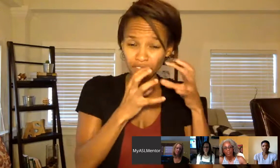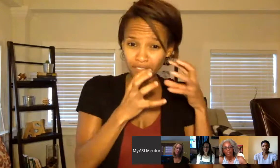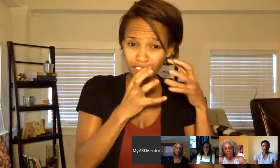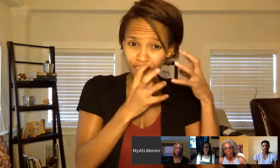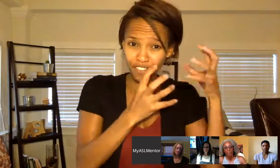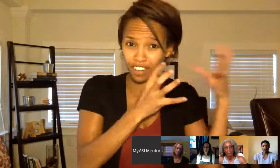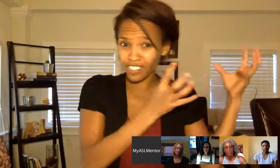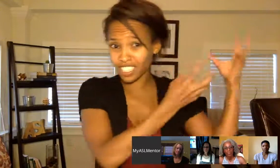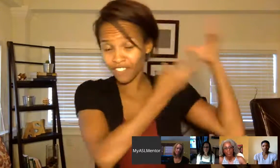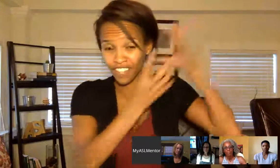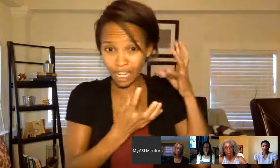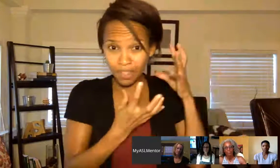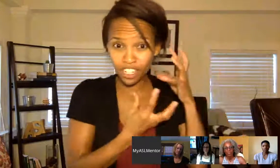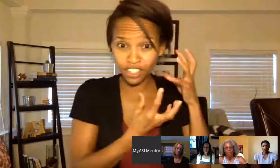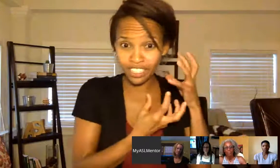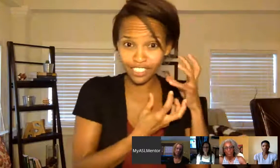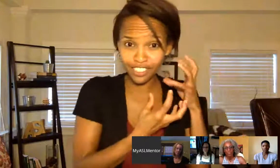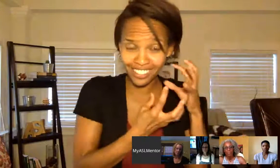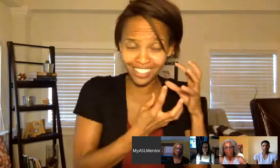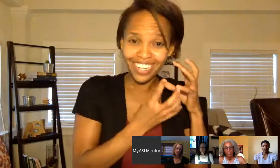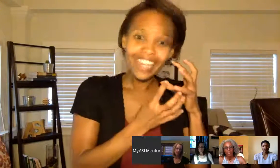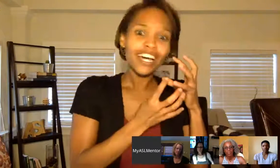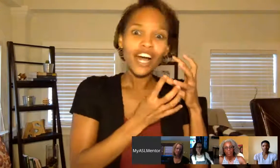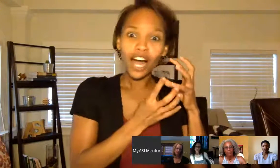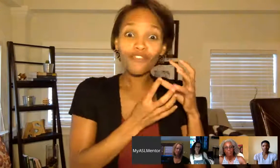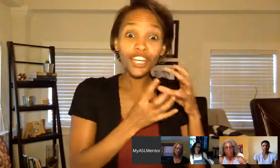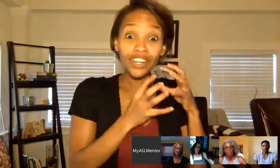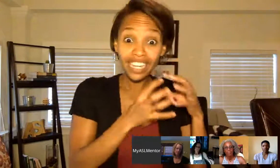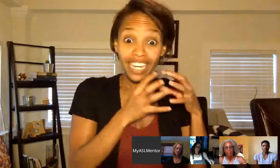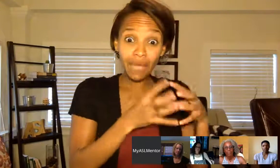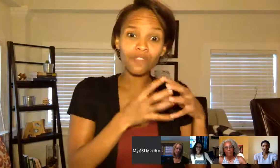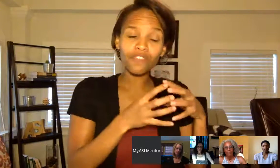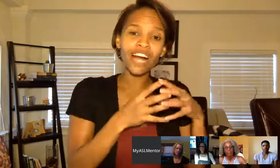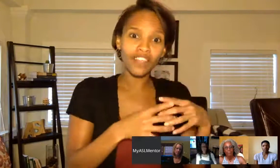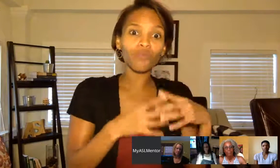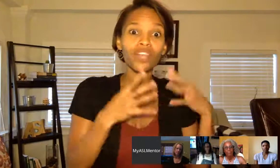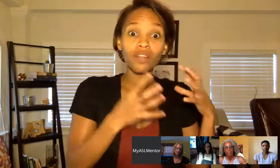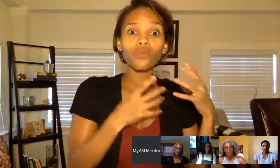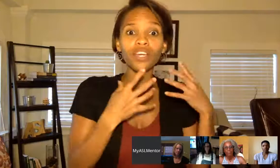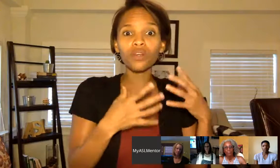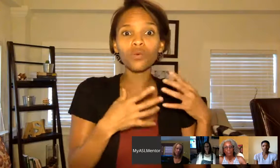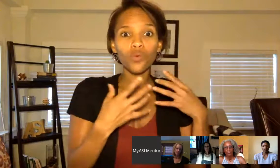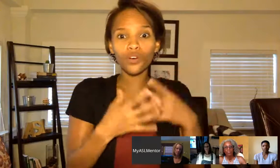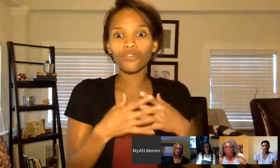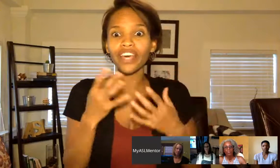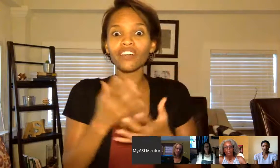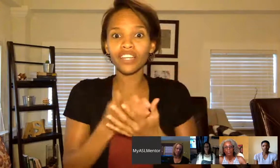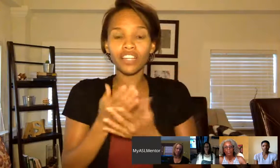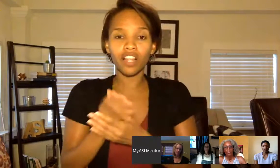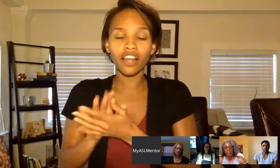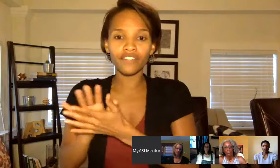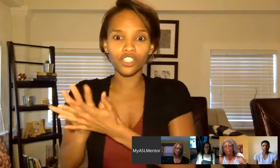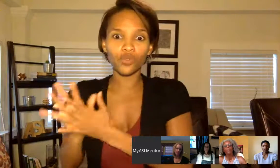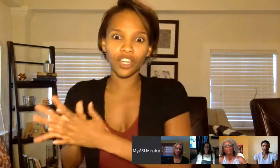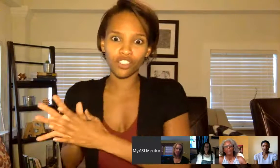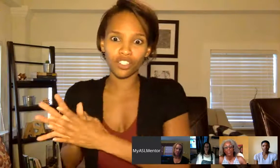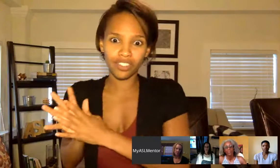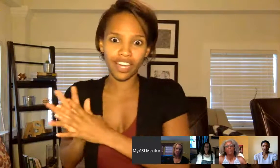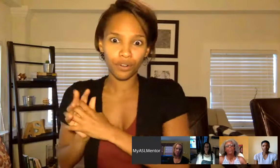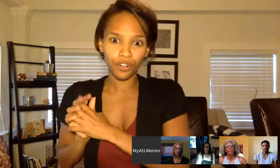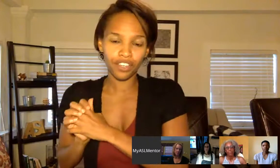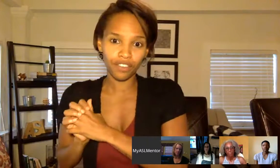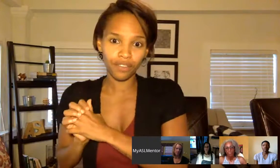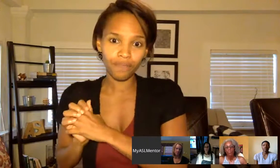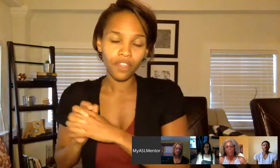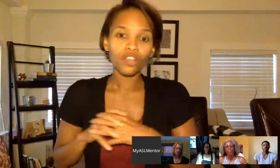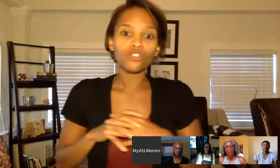of stuff that come into our ears, if we are incapable of that, then we will fail in a lot of situations that